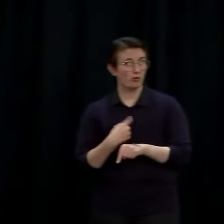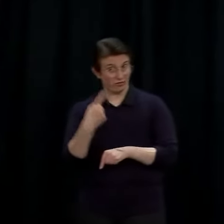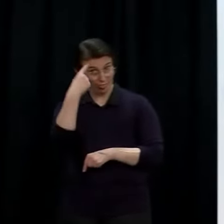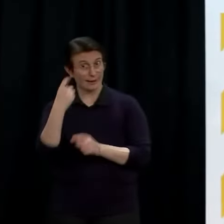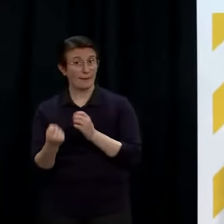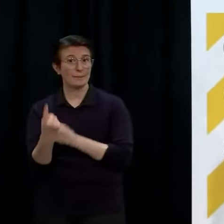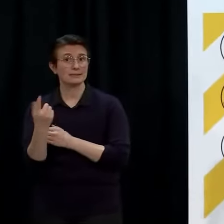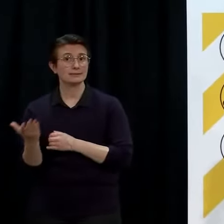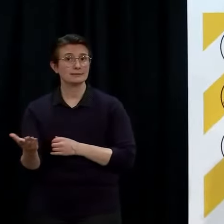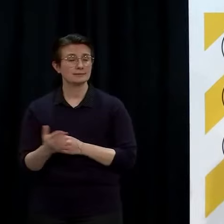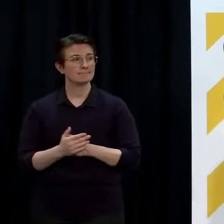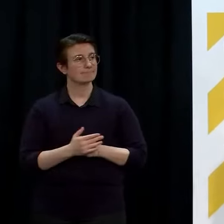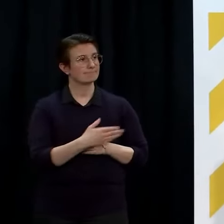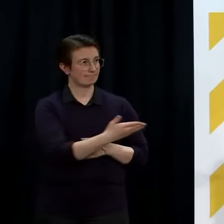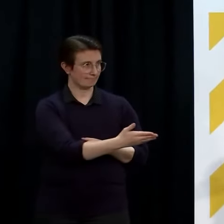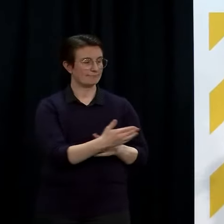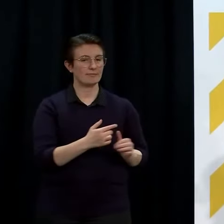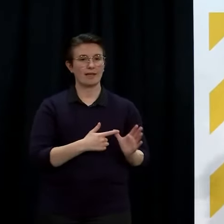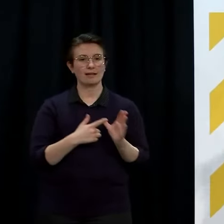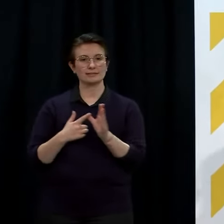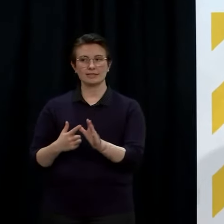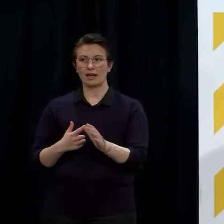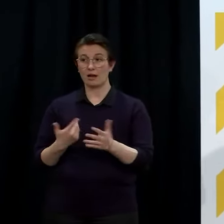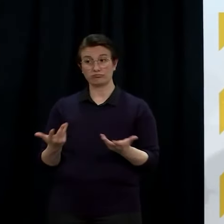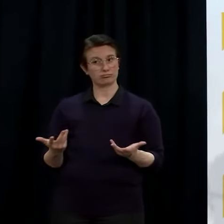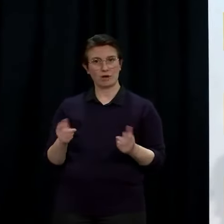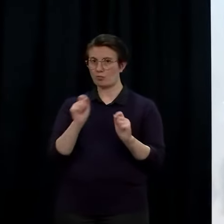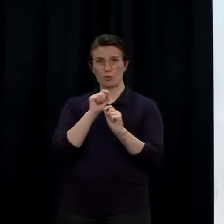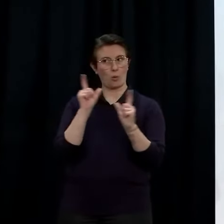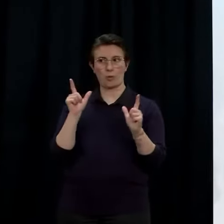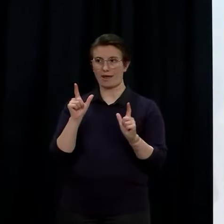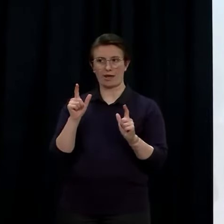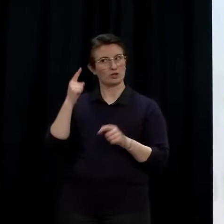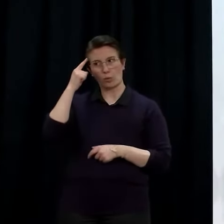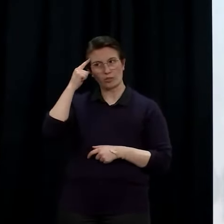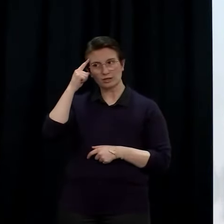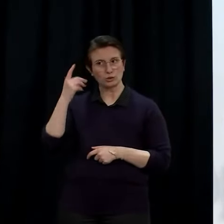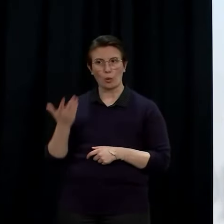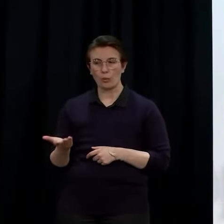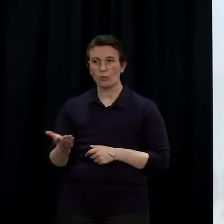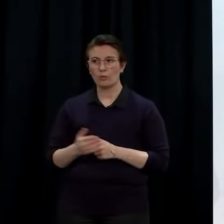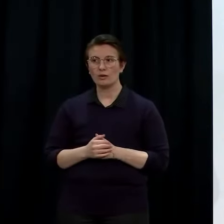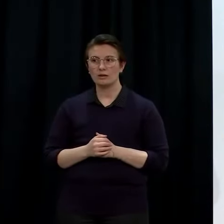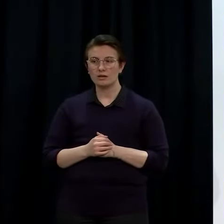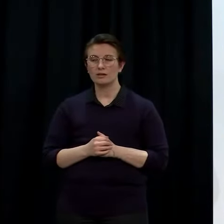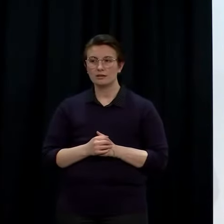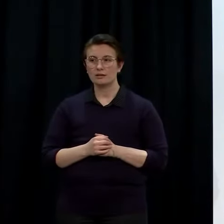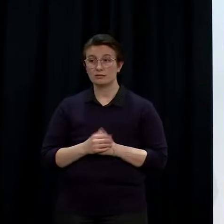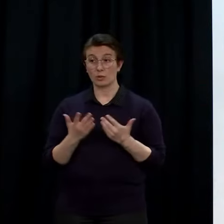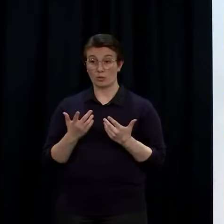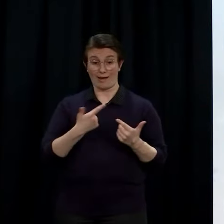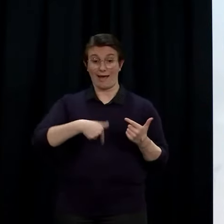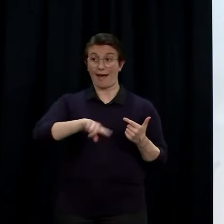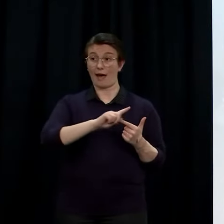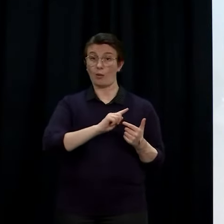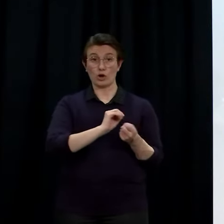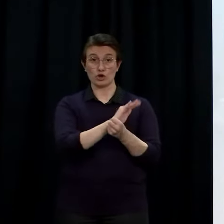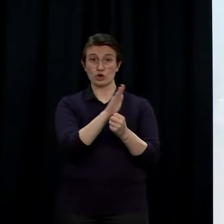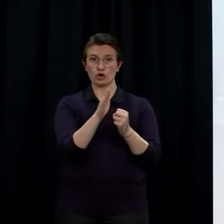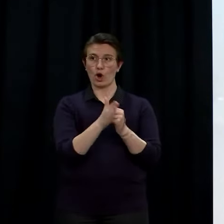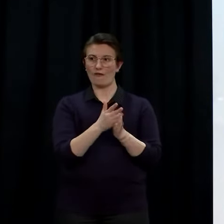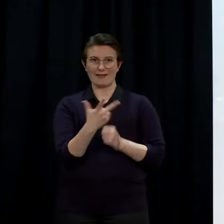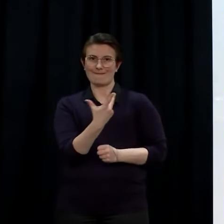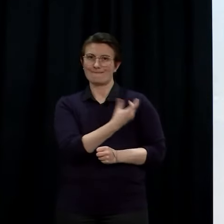of it, so I'll follow that up. But what I would say is that the COVID immunisation register has a very clear